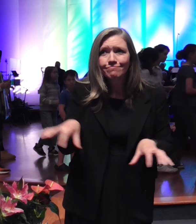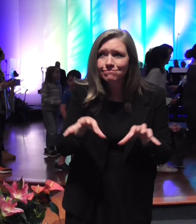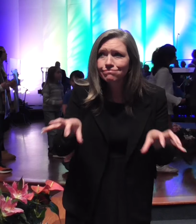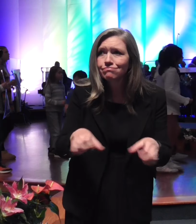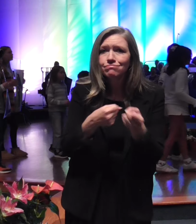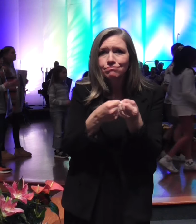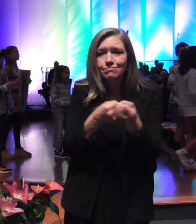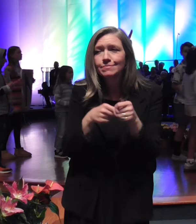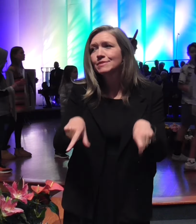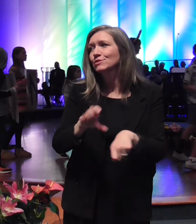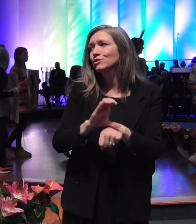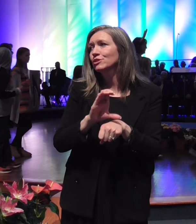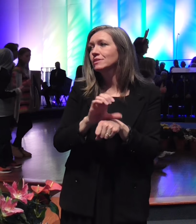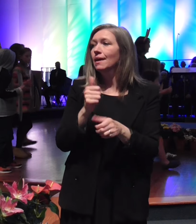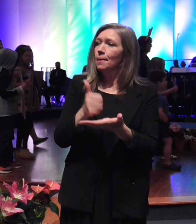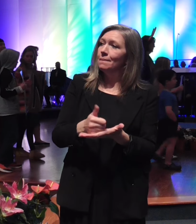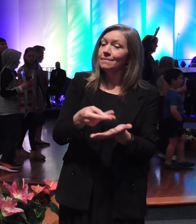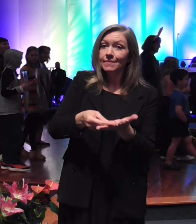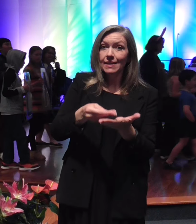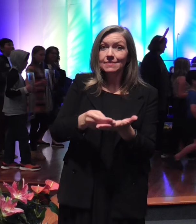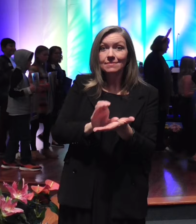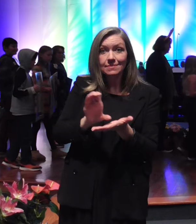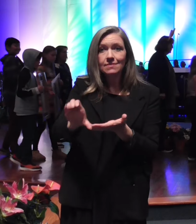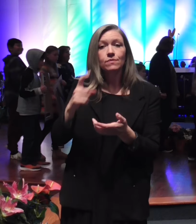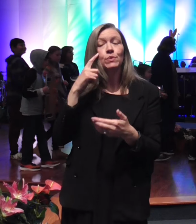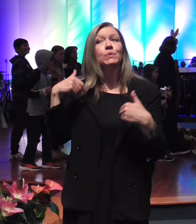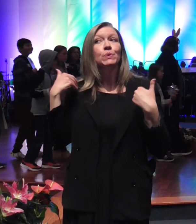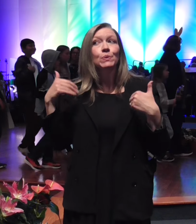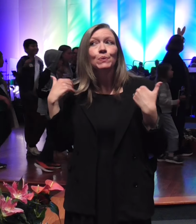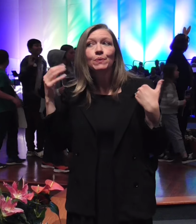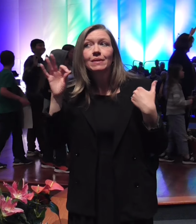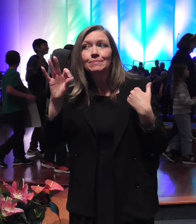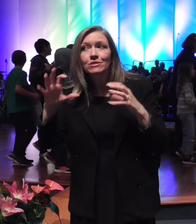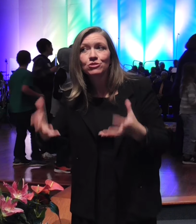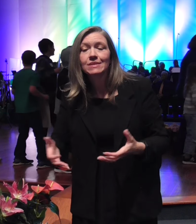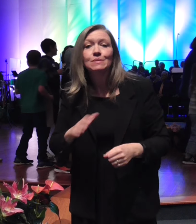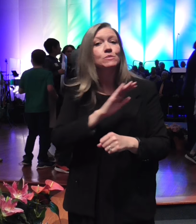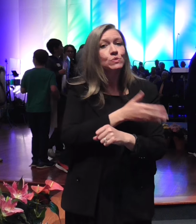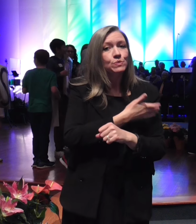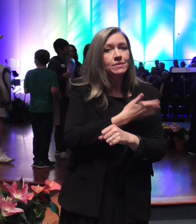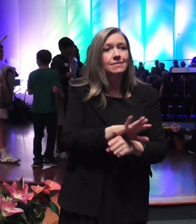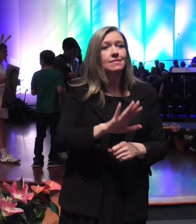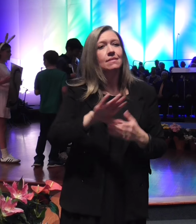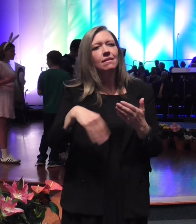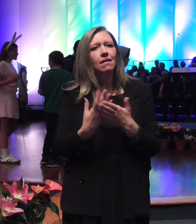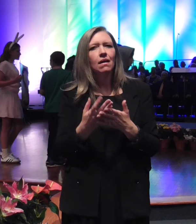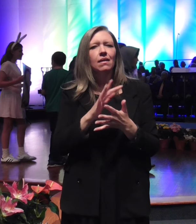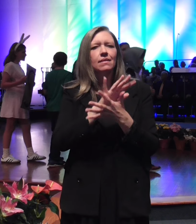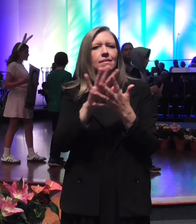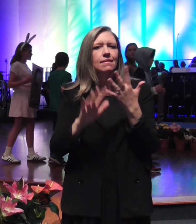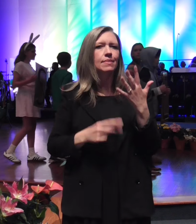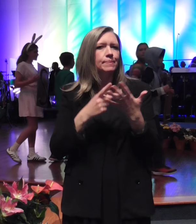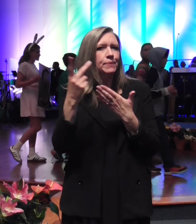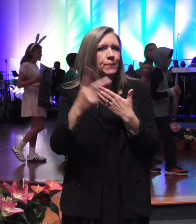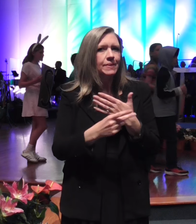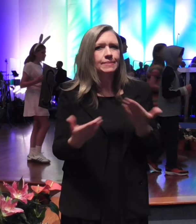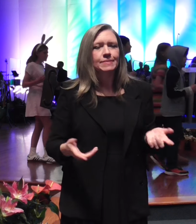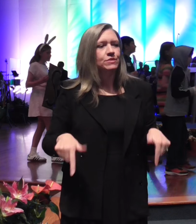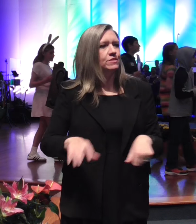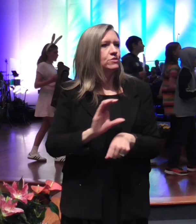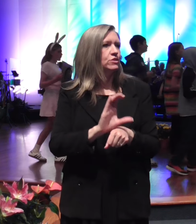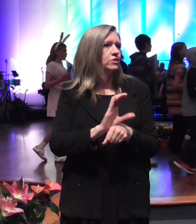Church that helps us fund this incredible youth ministry, our music ministry, all of our wonderful programming here at Mile High Church. We are so